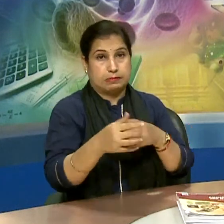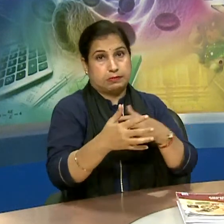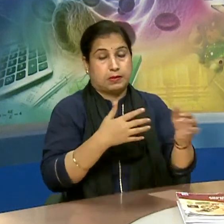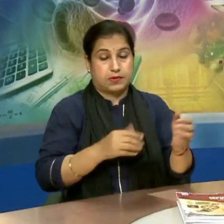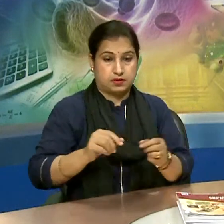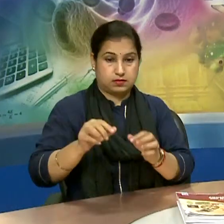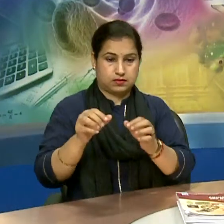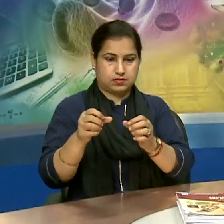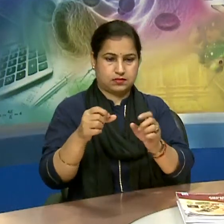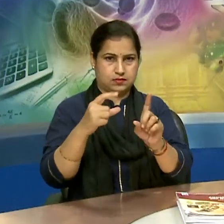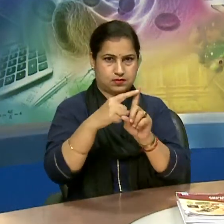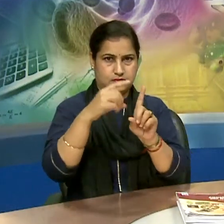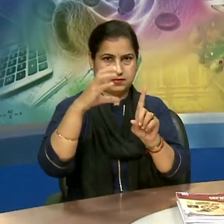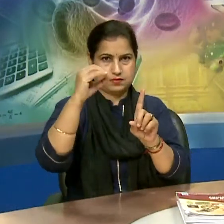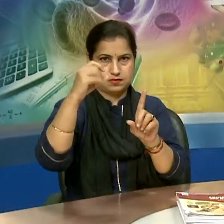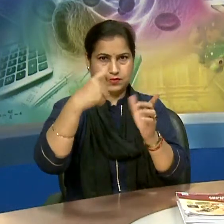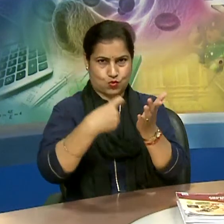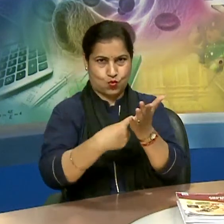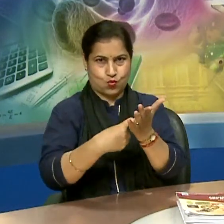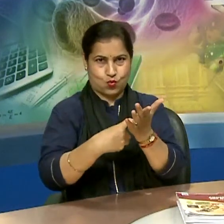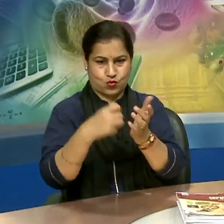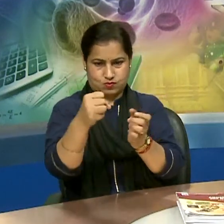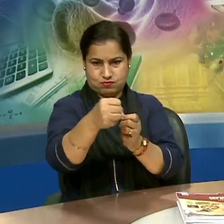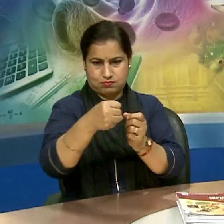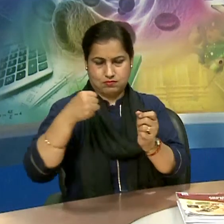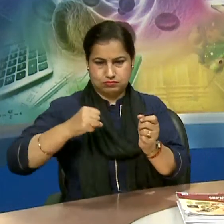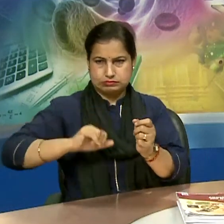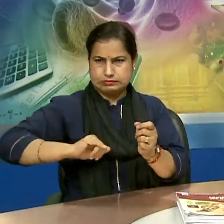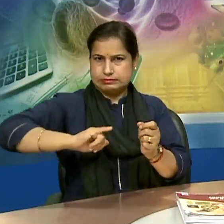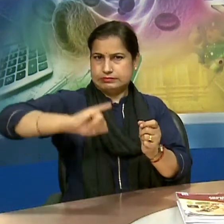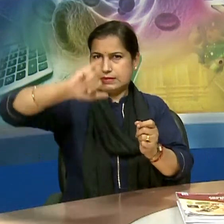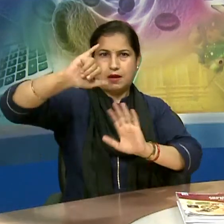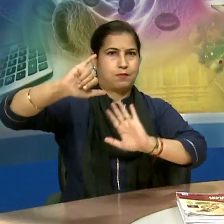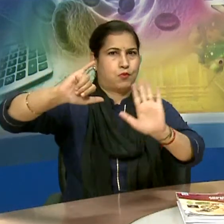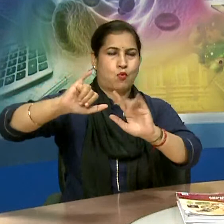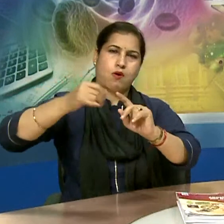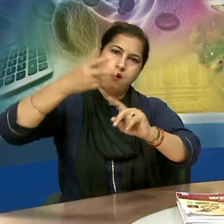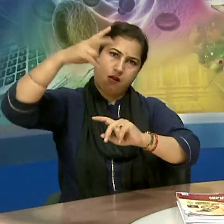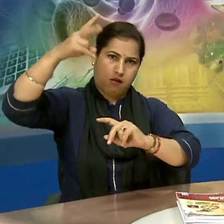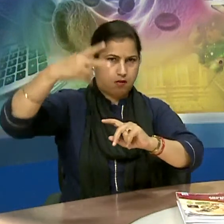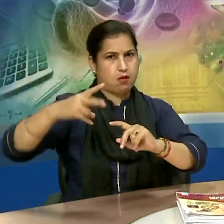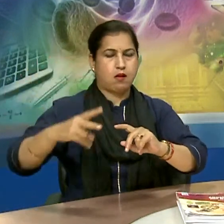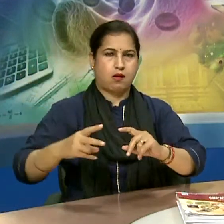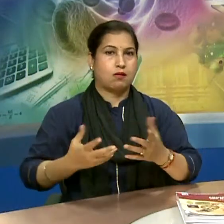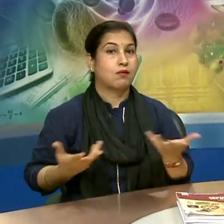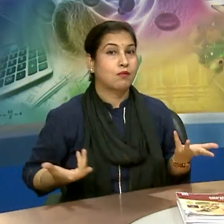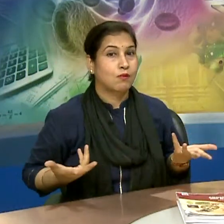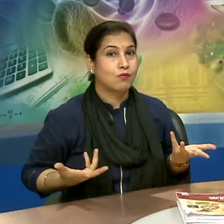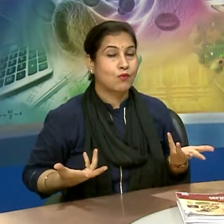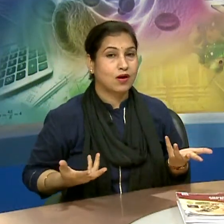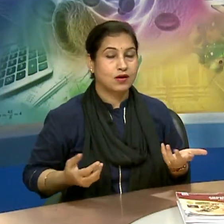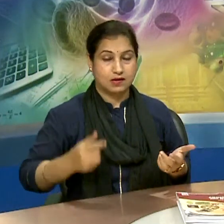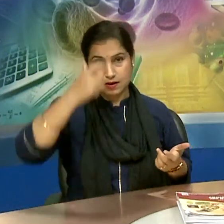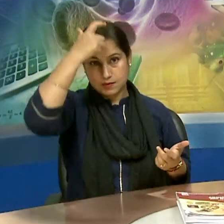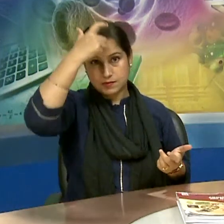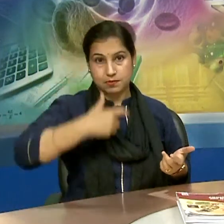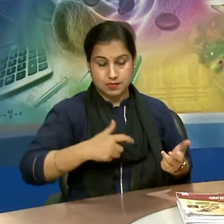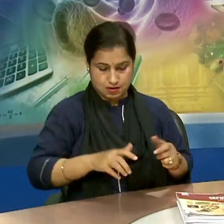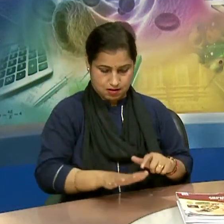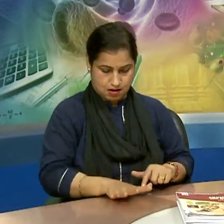We have put some examples from column 1 to 5.